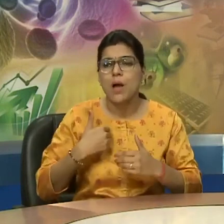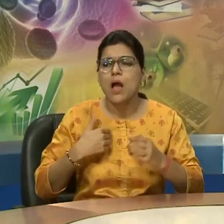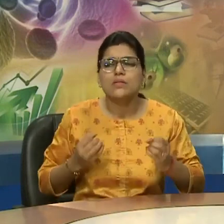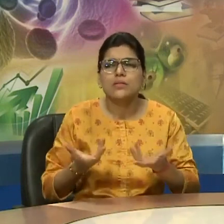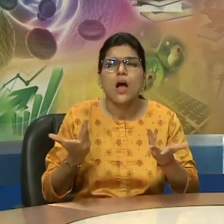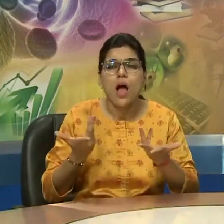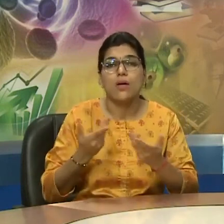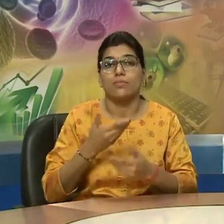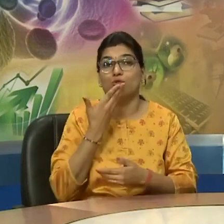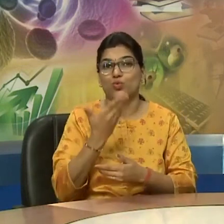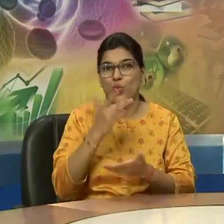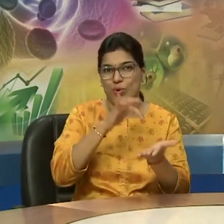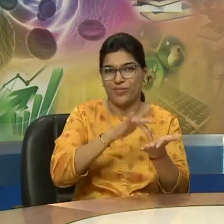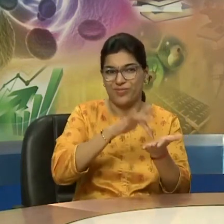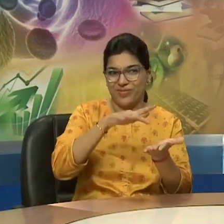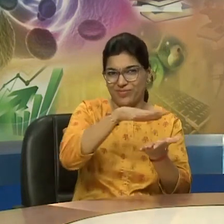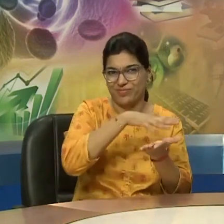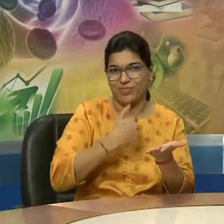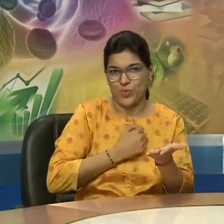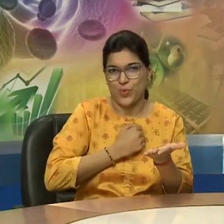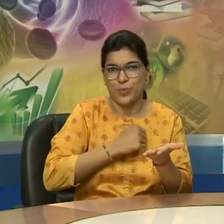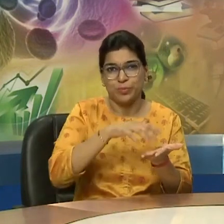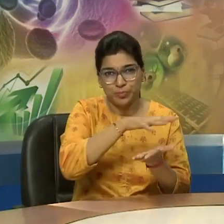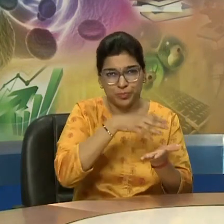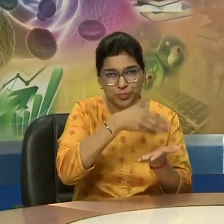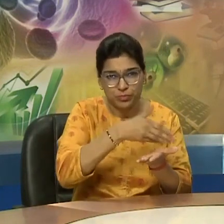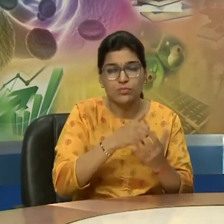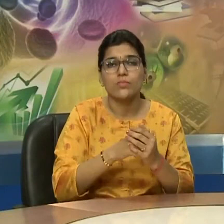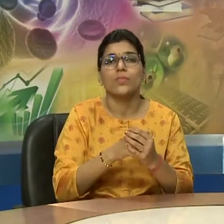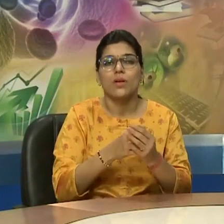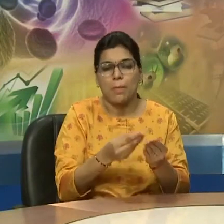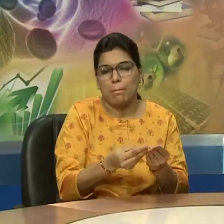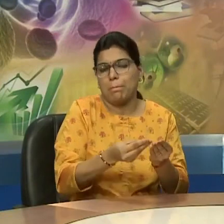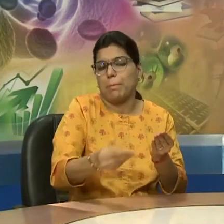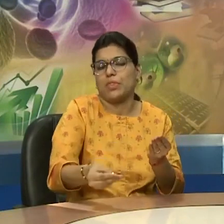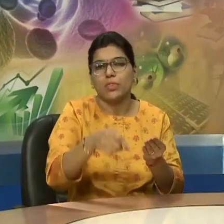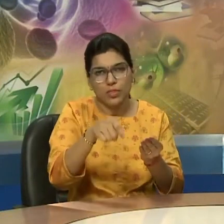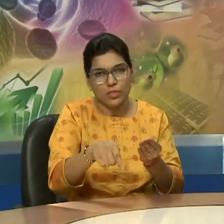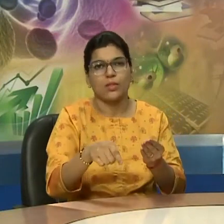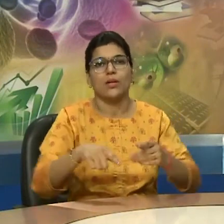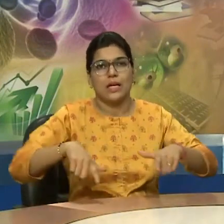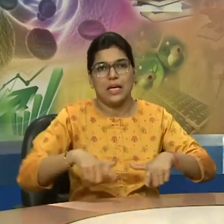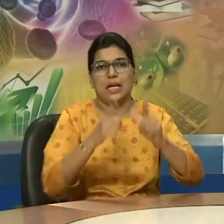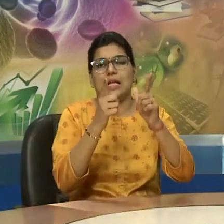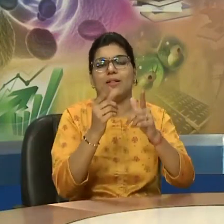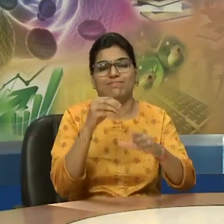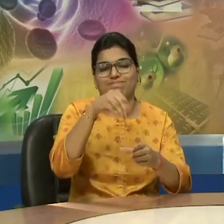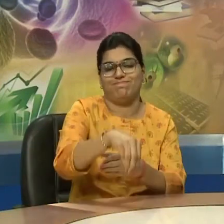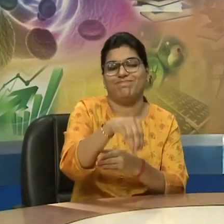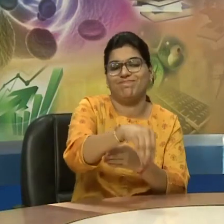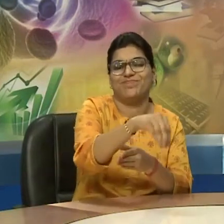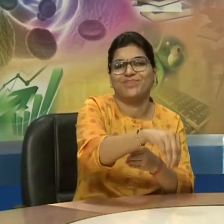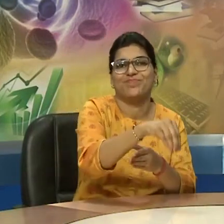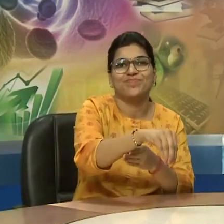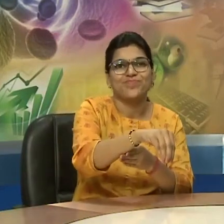how did you or school children pay homage? Nima.